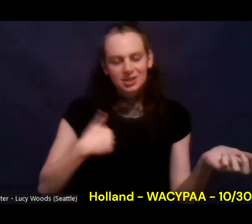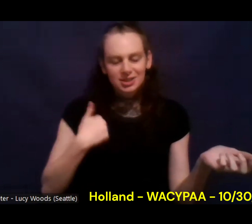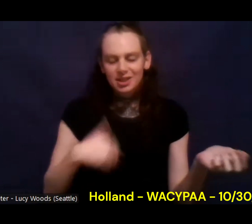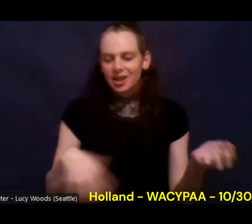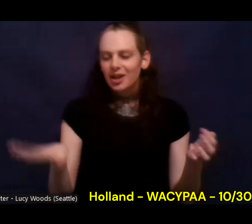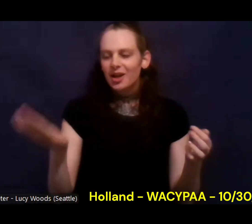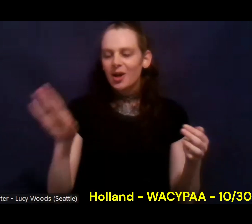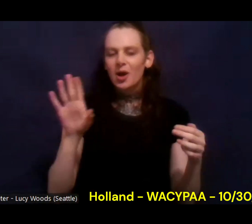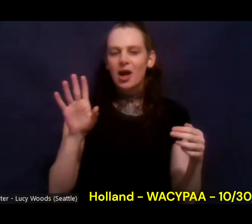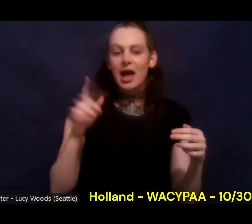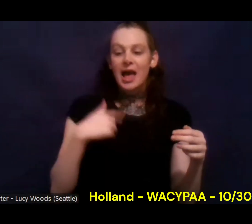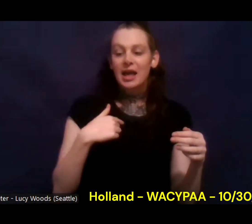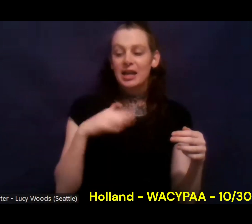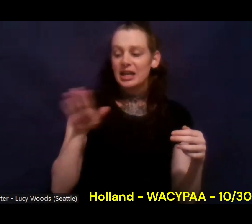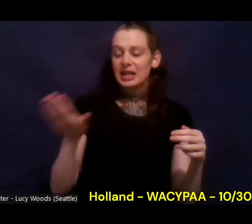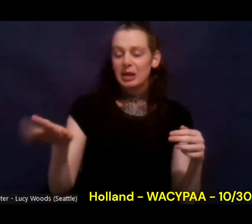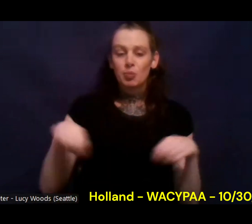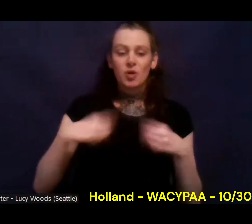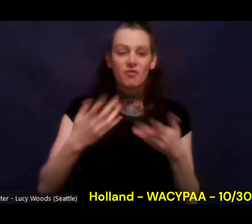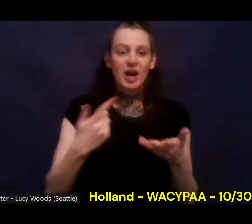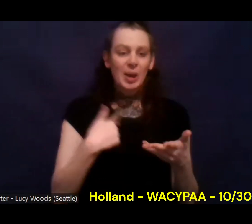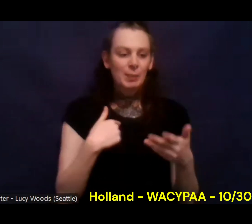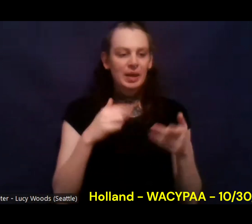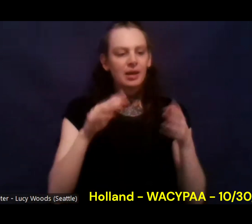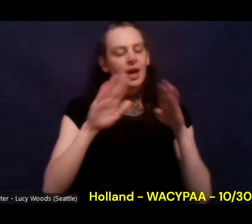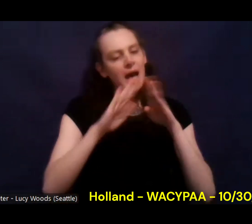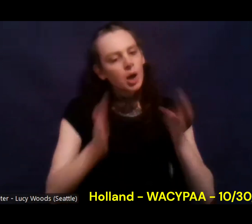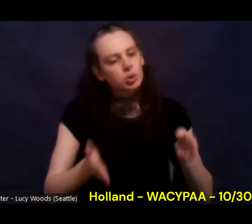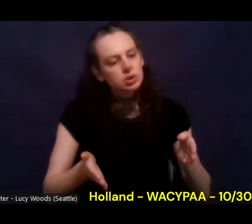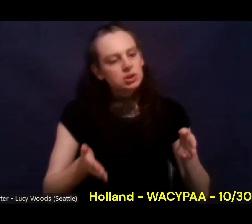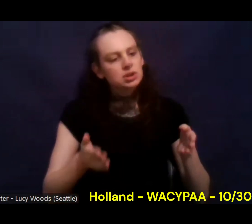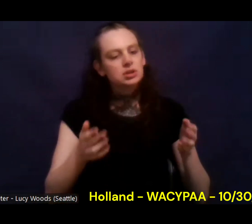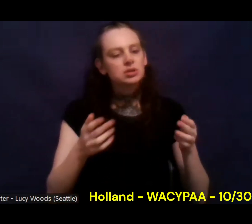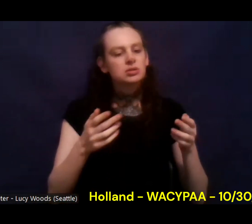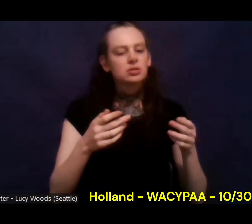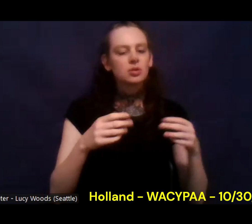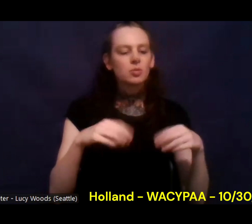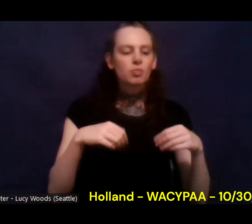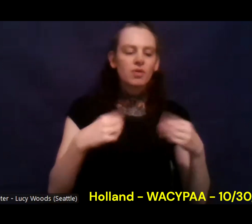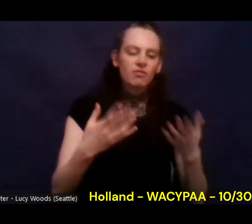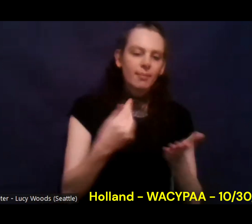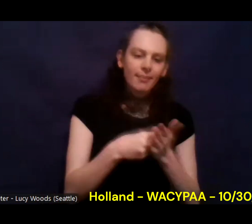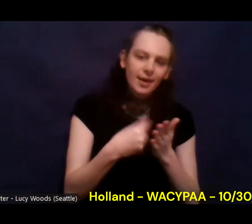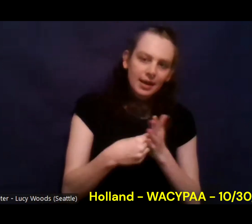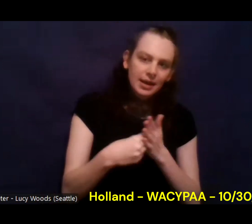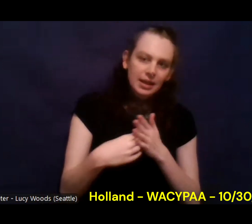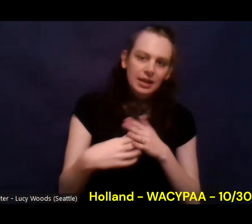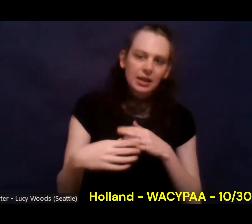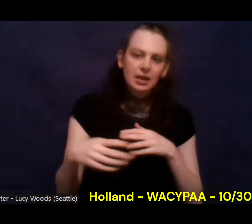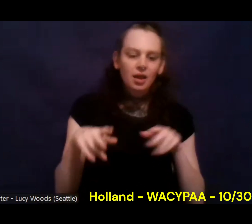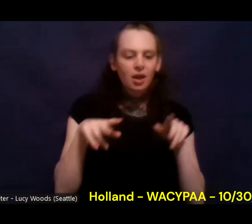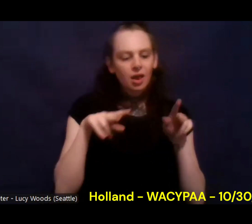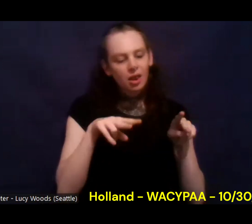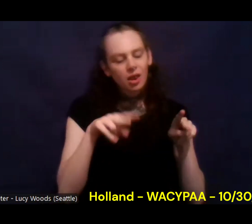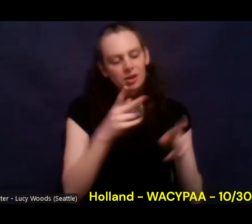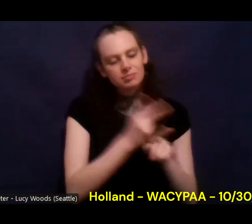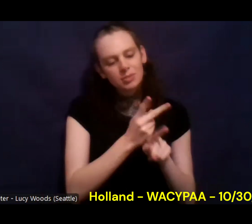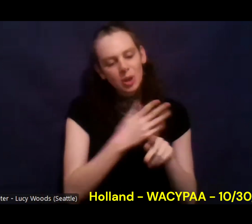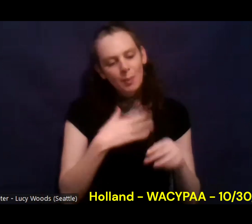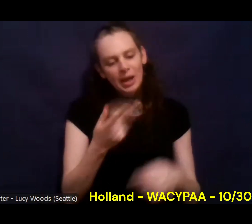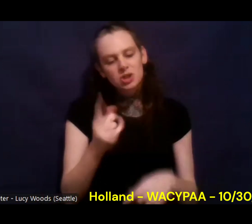things he provided, and like not himself physically, but like I like the house and I like that he watched my dog while I was at